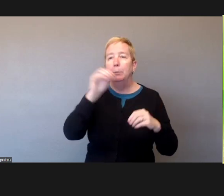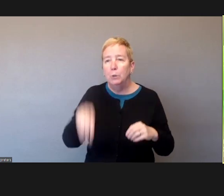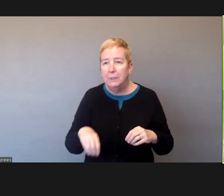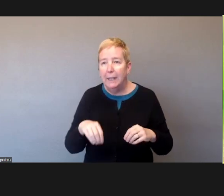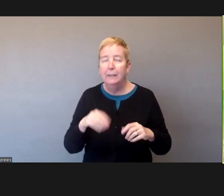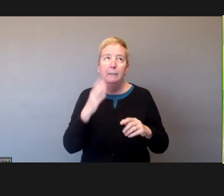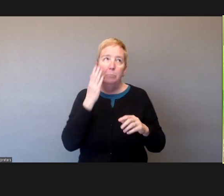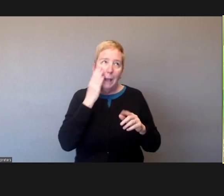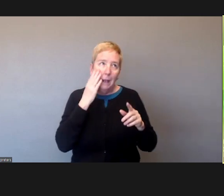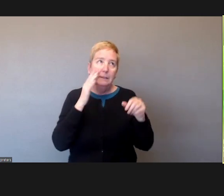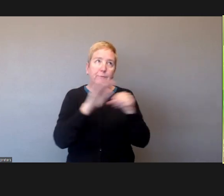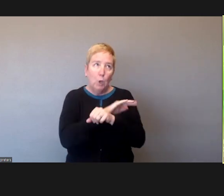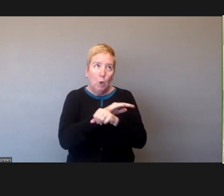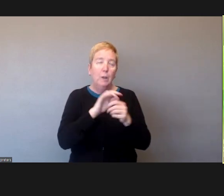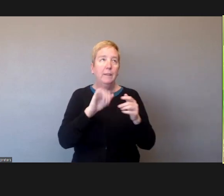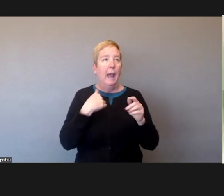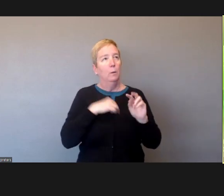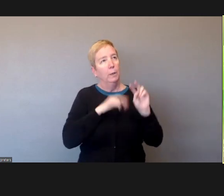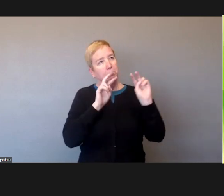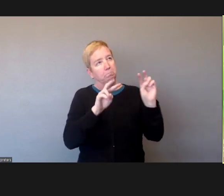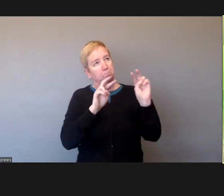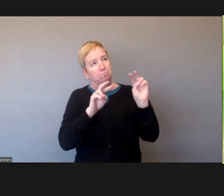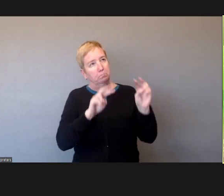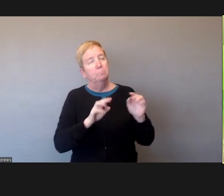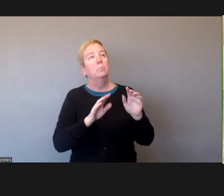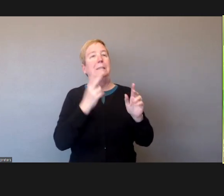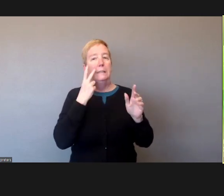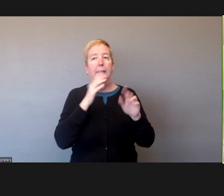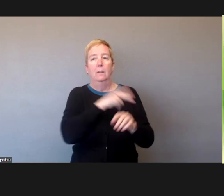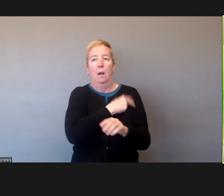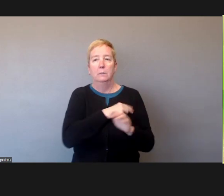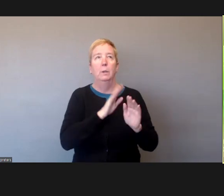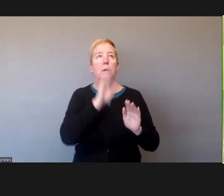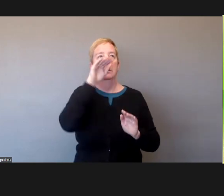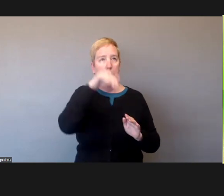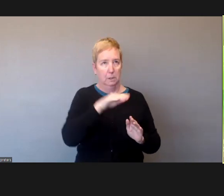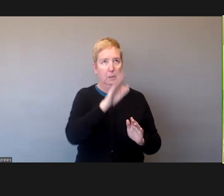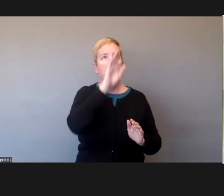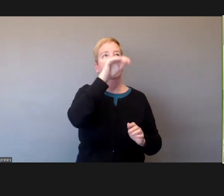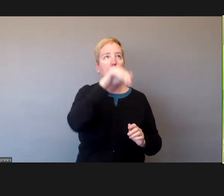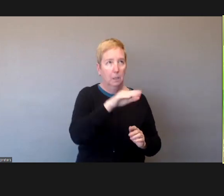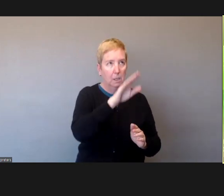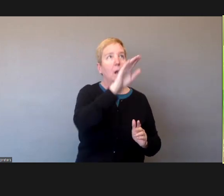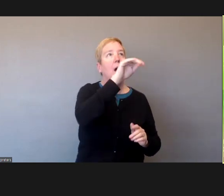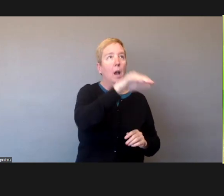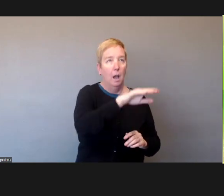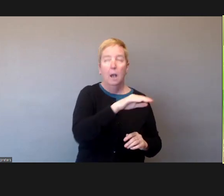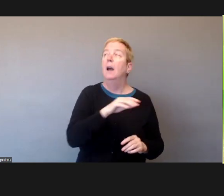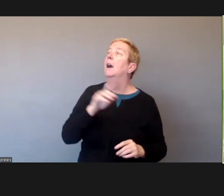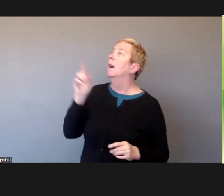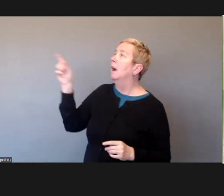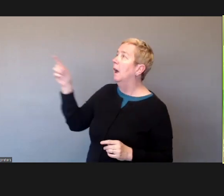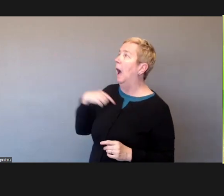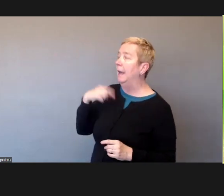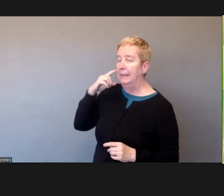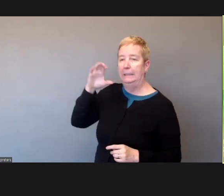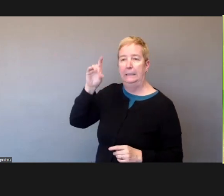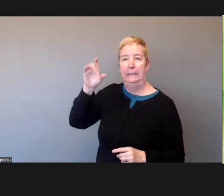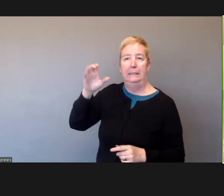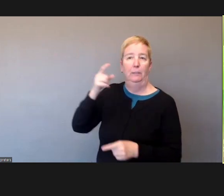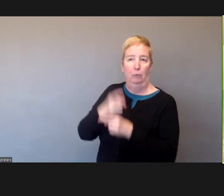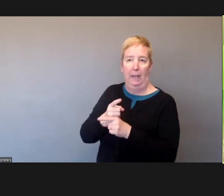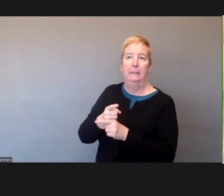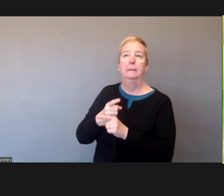the primary resource constraint. And CDC is exactly right, in our opinion, to turn the focus to that now.